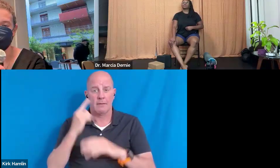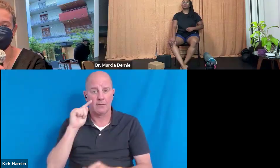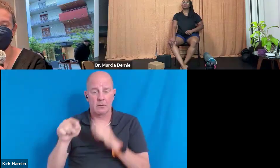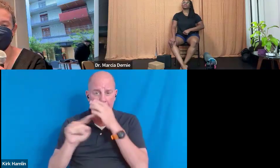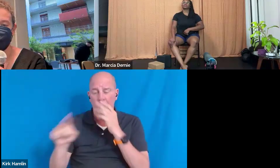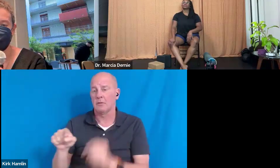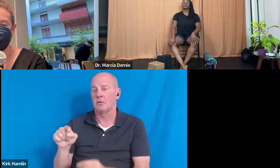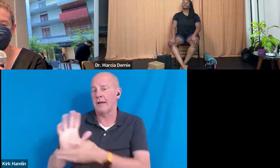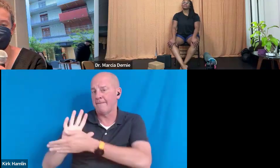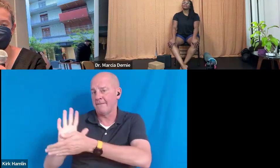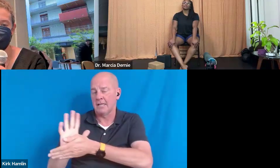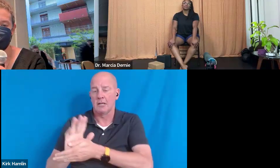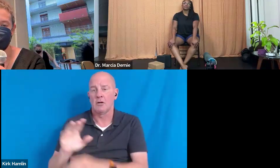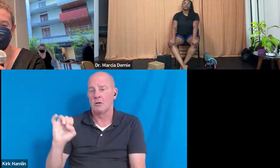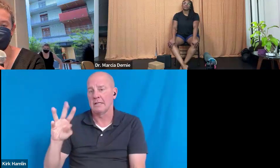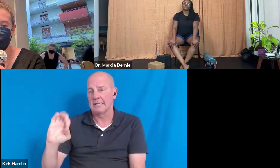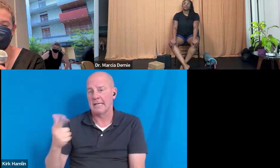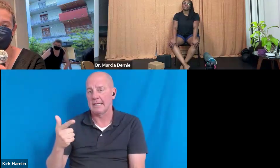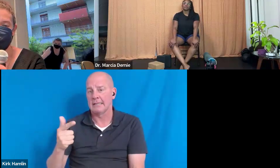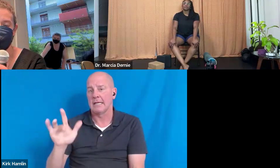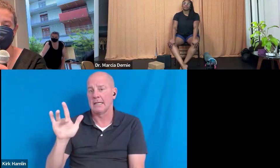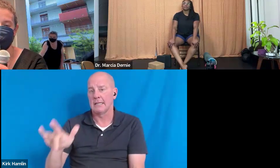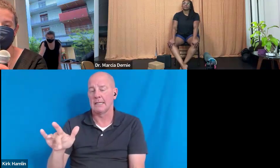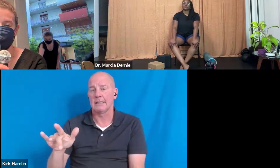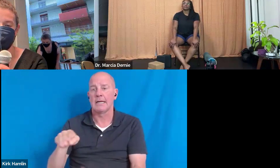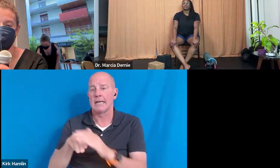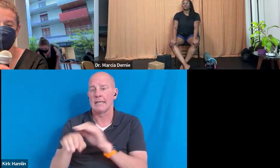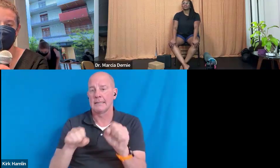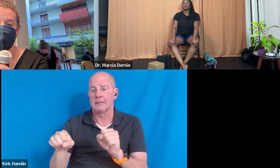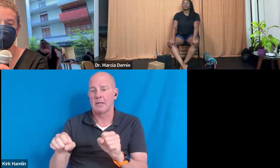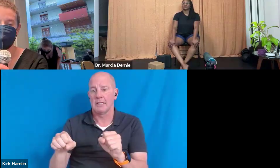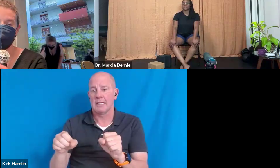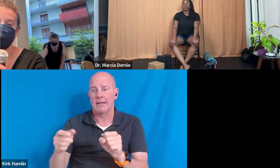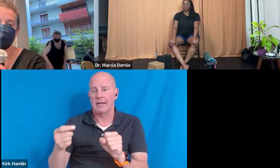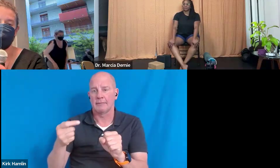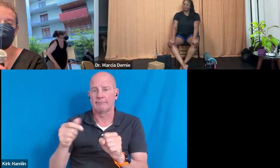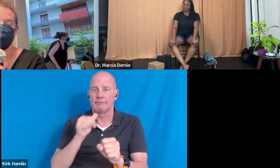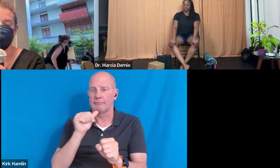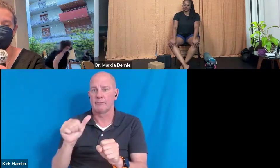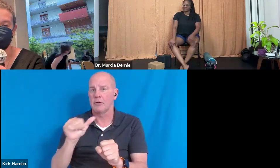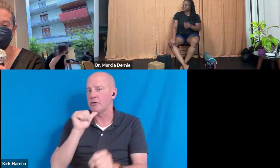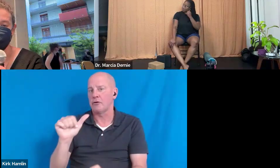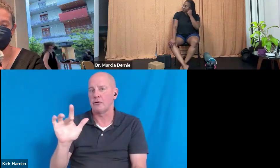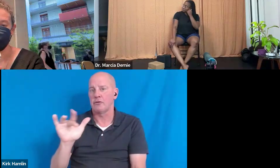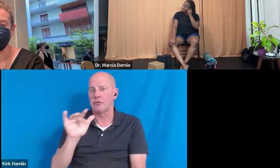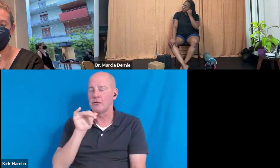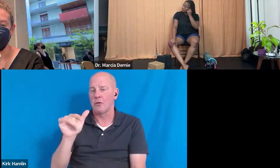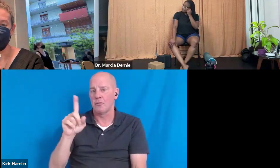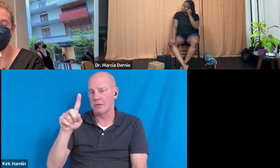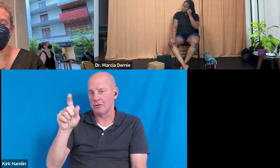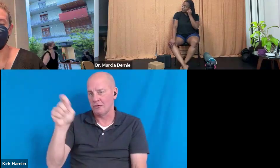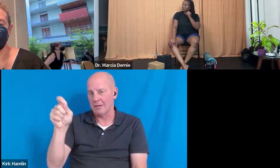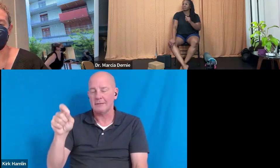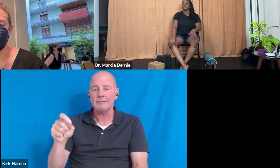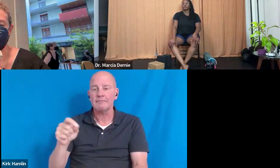video settings, select accessibility, and unclick the boxes for public in meeting chat has been received.